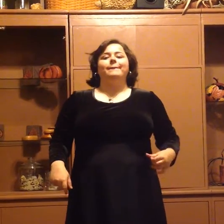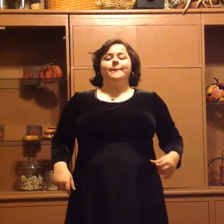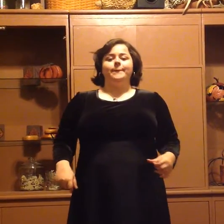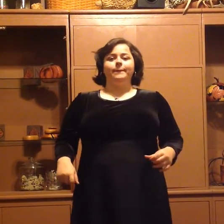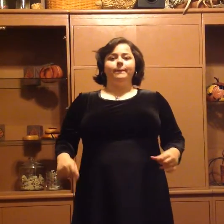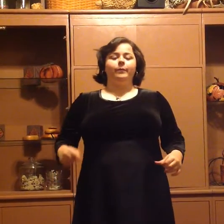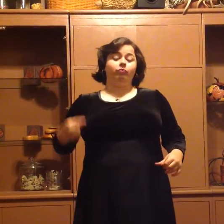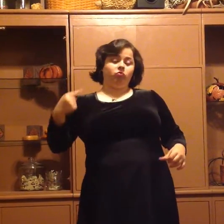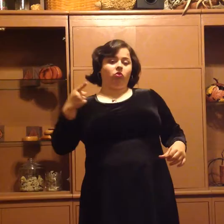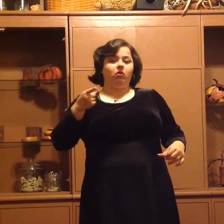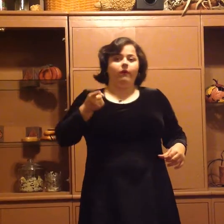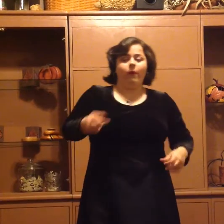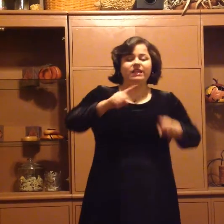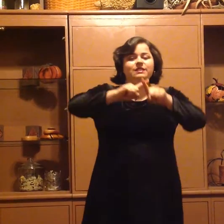They did all kinds of dances.